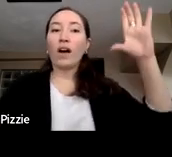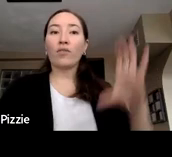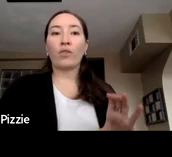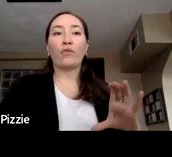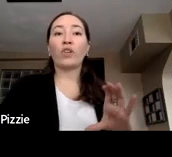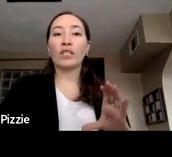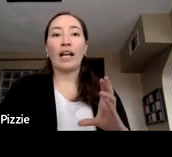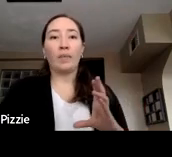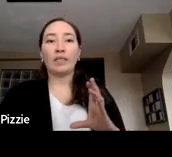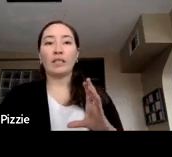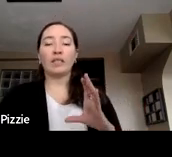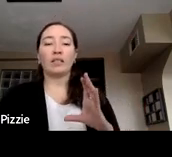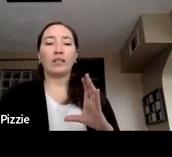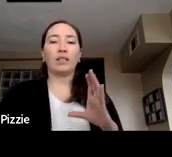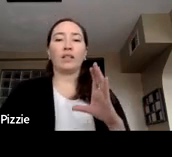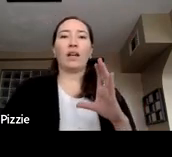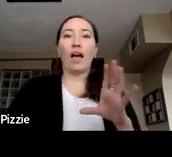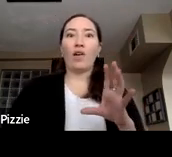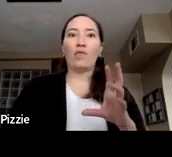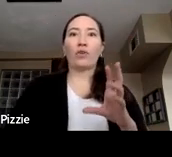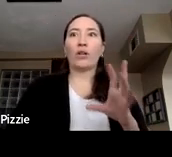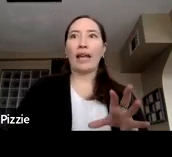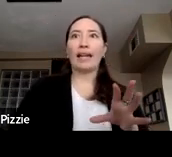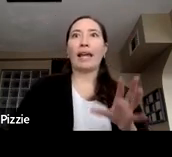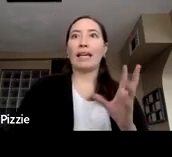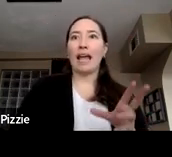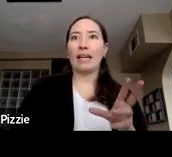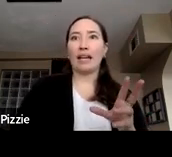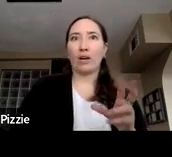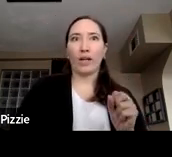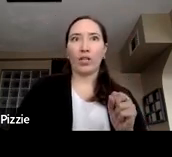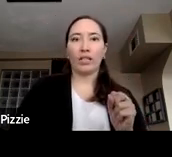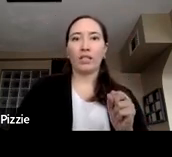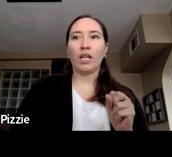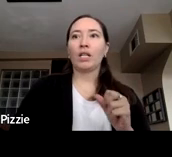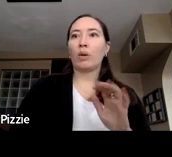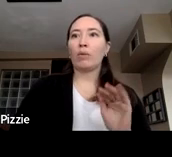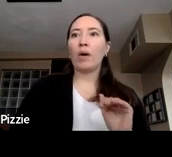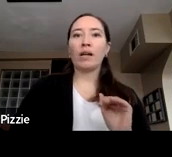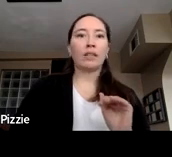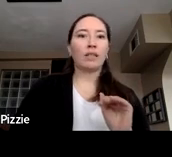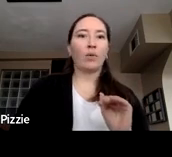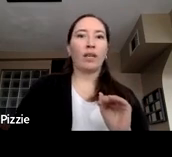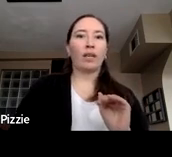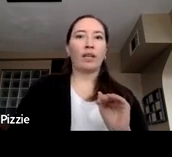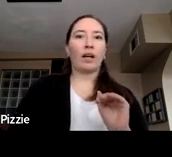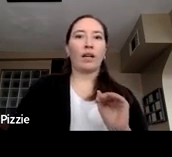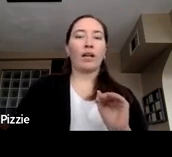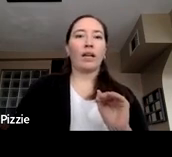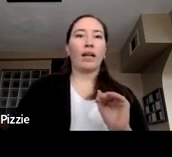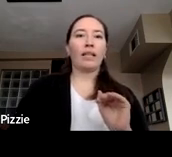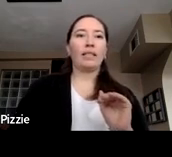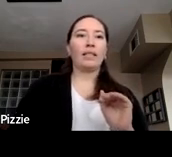we've gone through the first elements of creating and editing questions. So I want to pause at this point